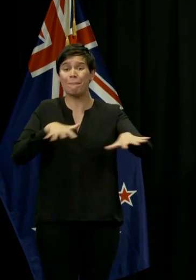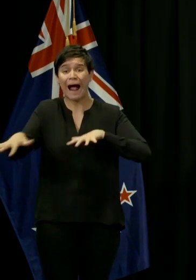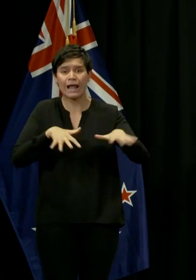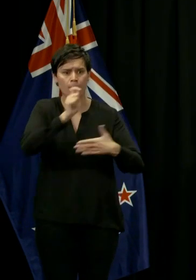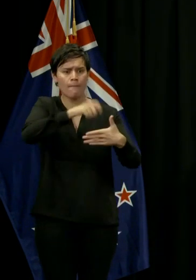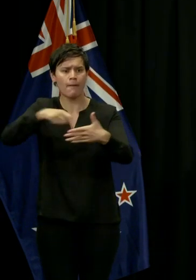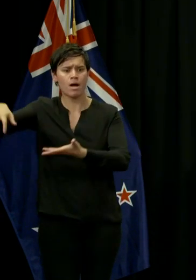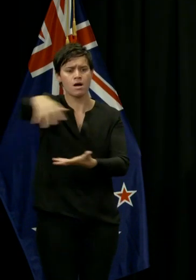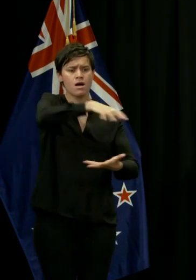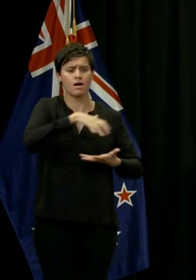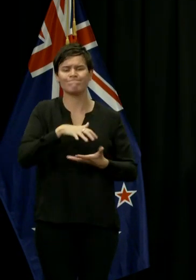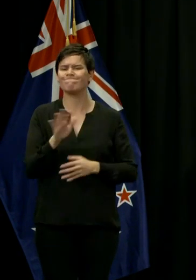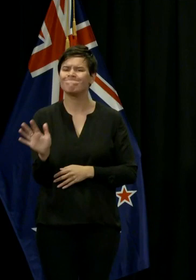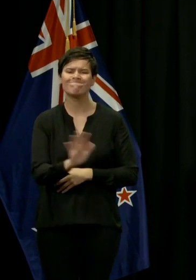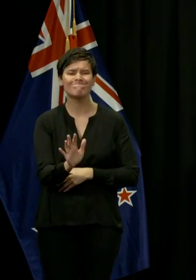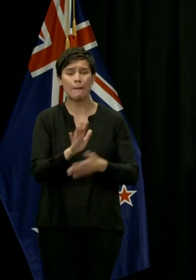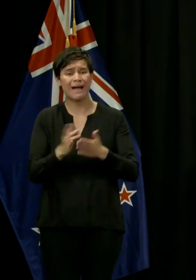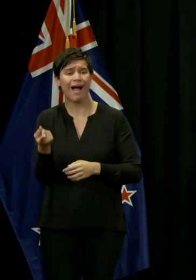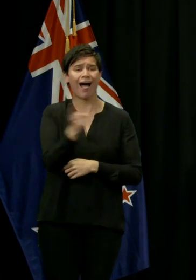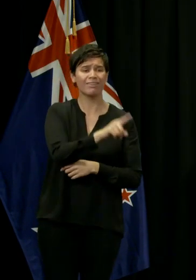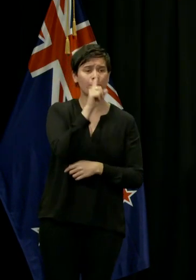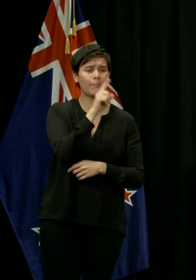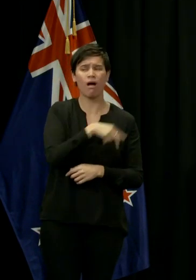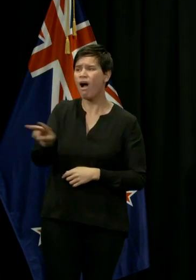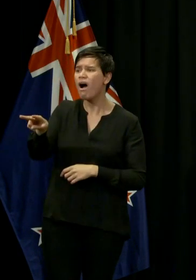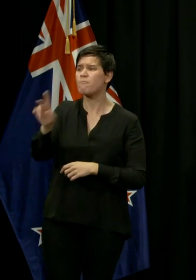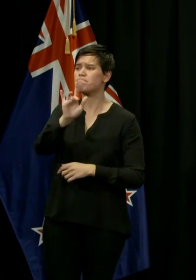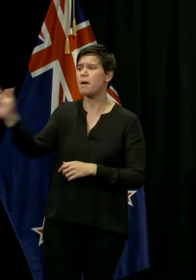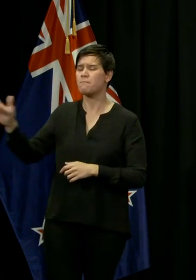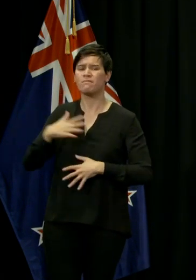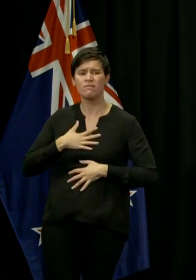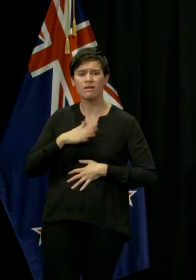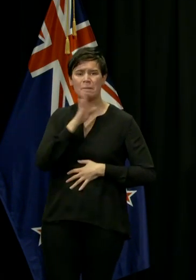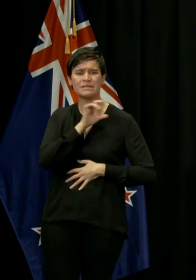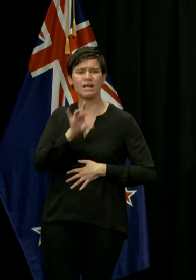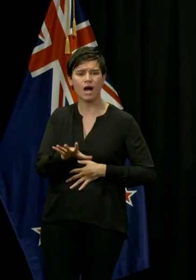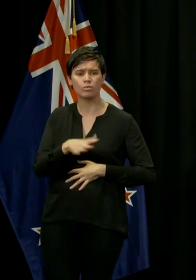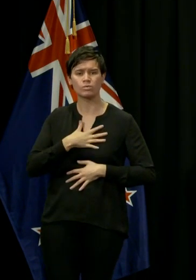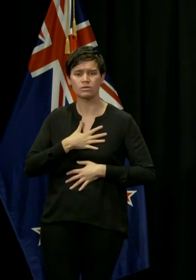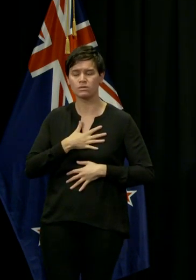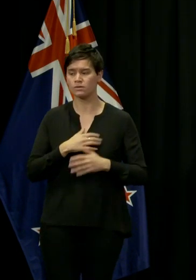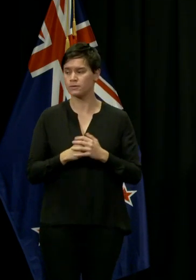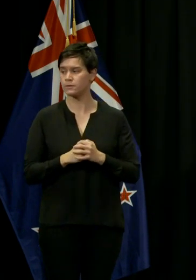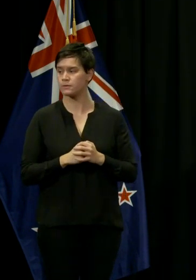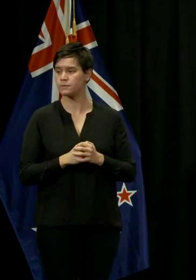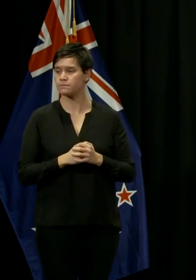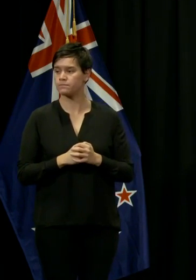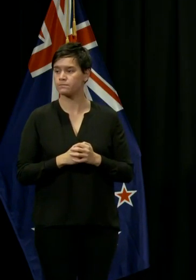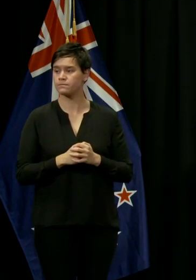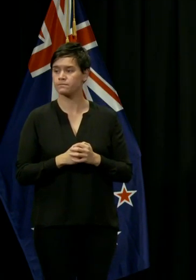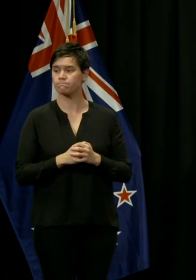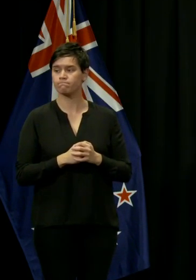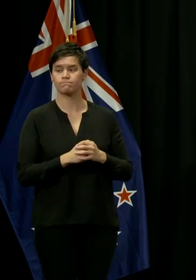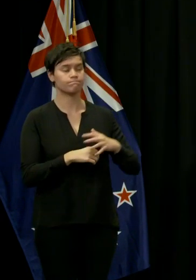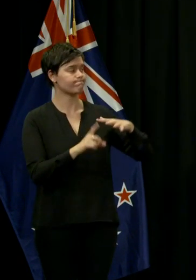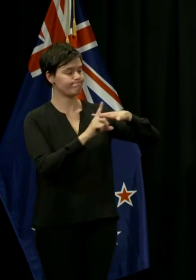That deprives others who need products from being able to access them. So what's that? Go. For a lot of people, self-isolation will mean that they